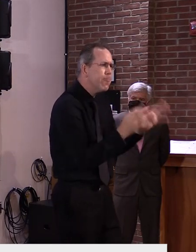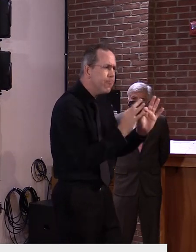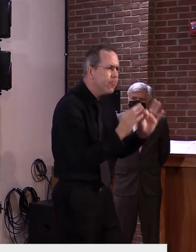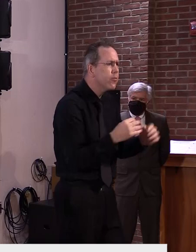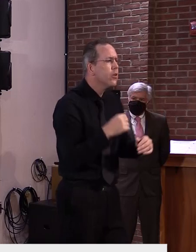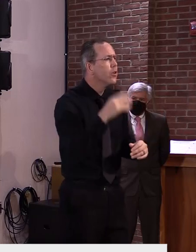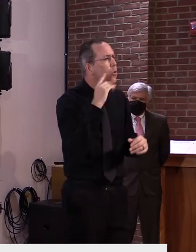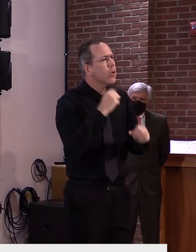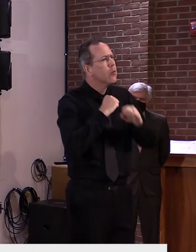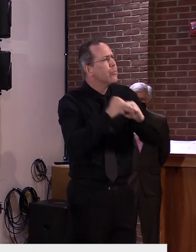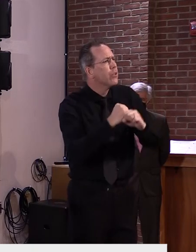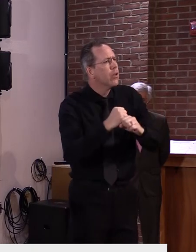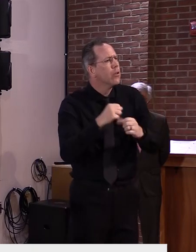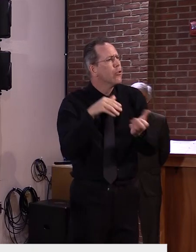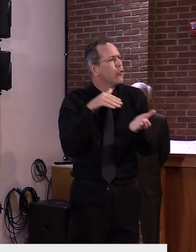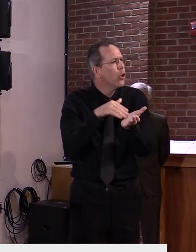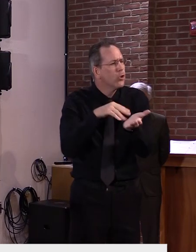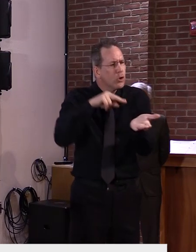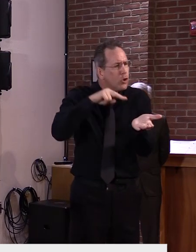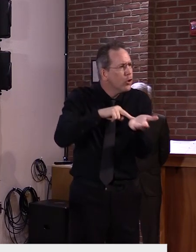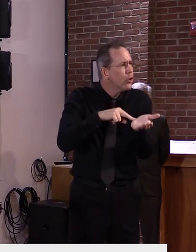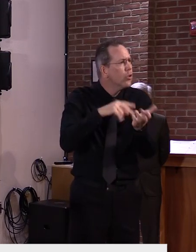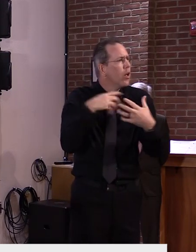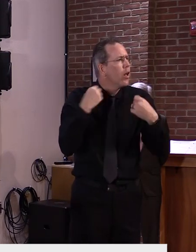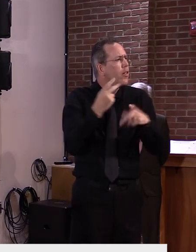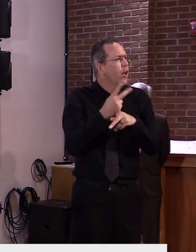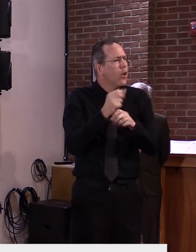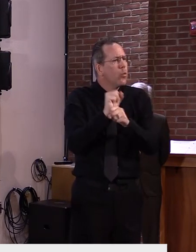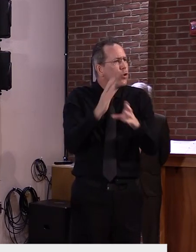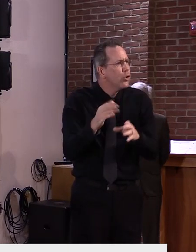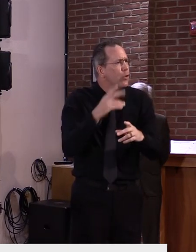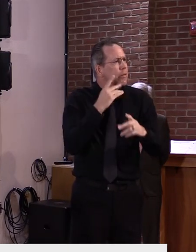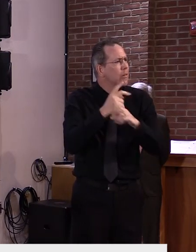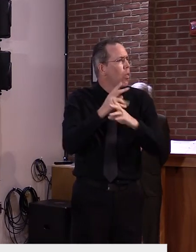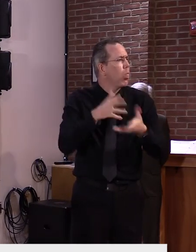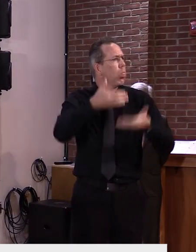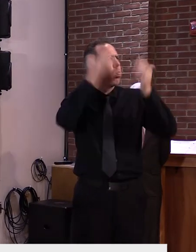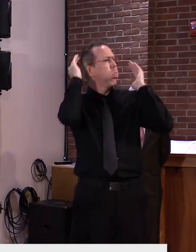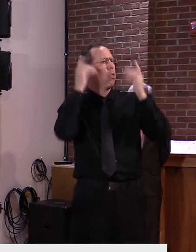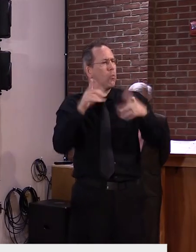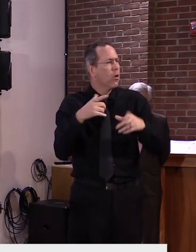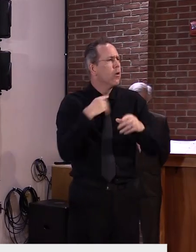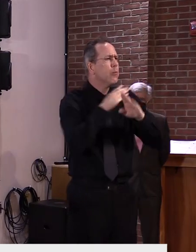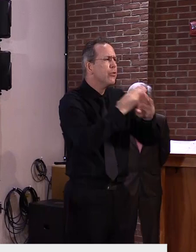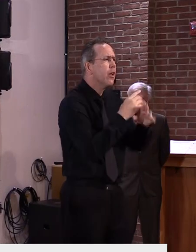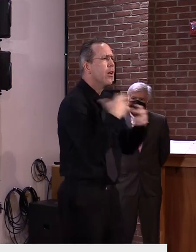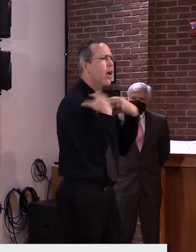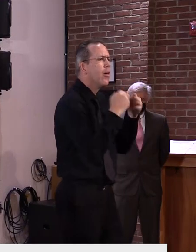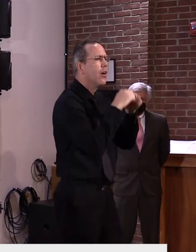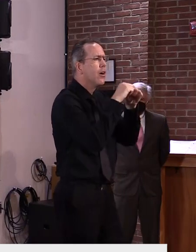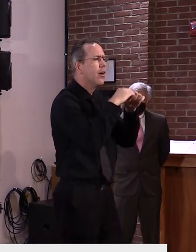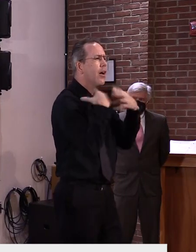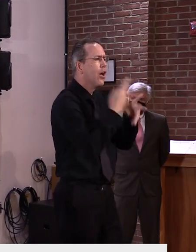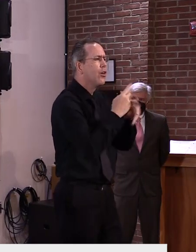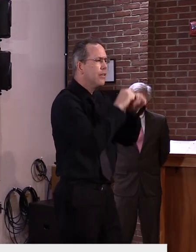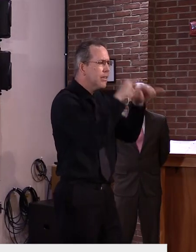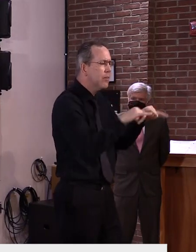continue to lead the country in how we respond to this virus. It continues to take